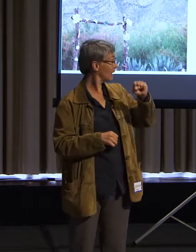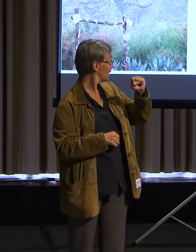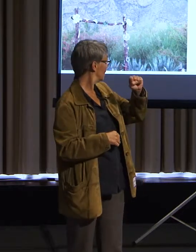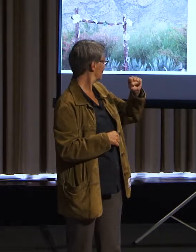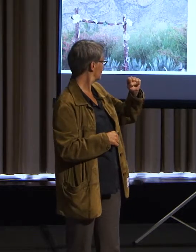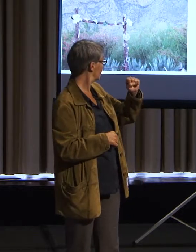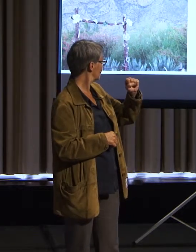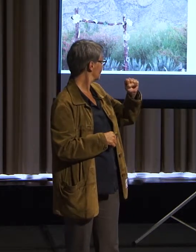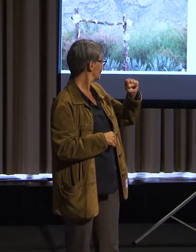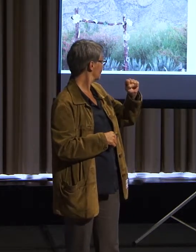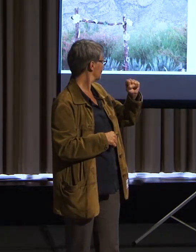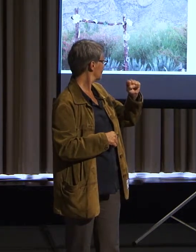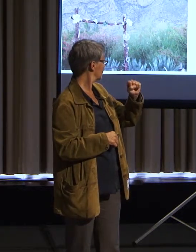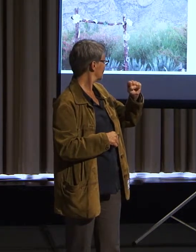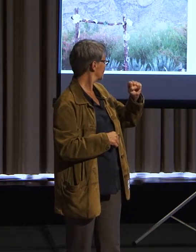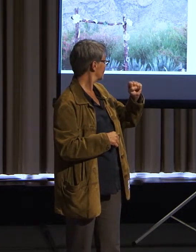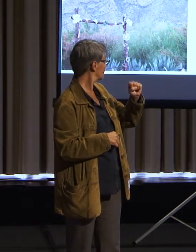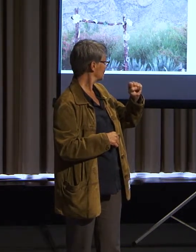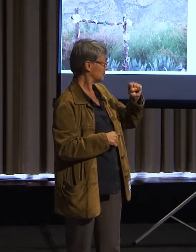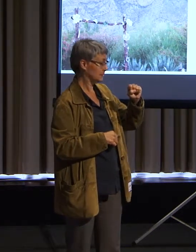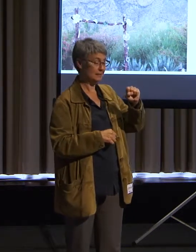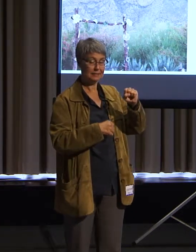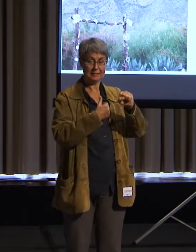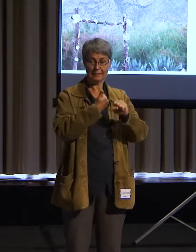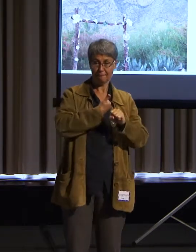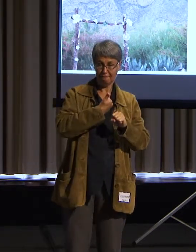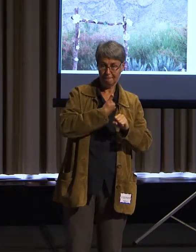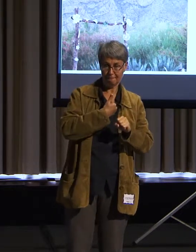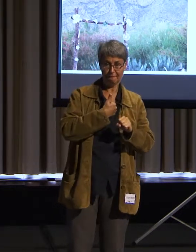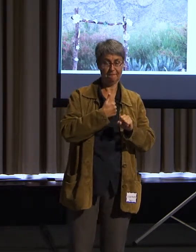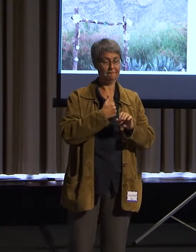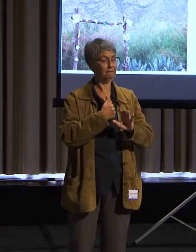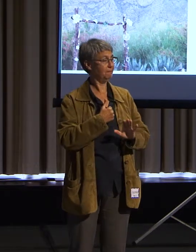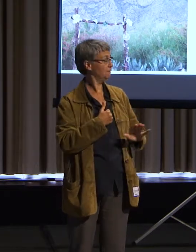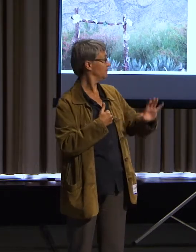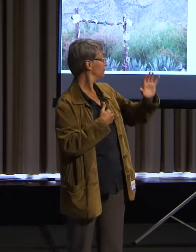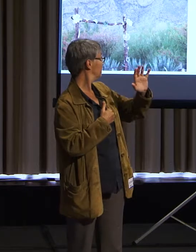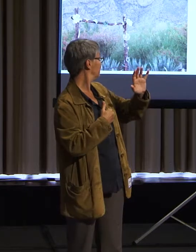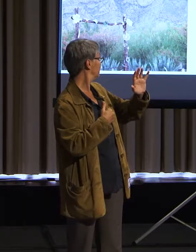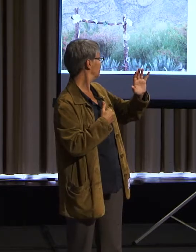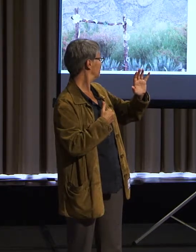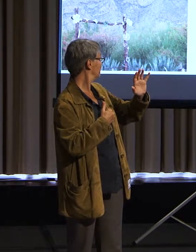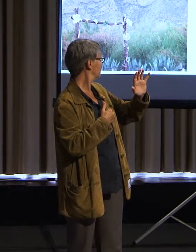or school, spirituality, culture.